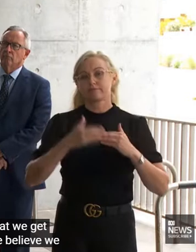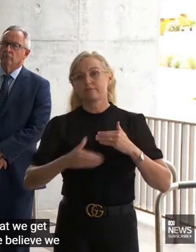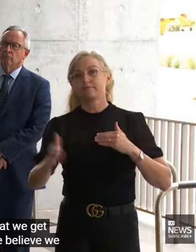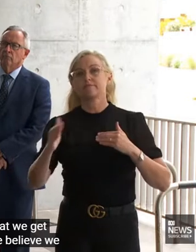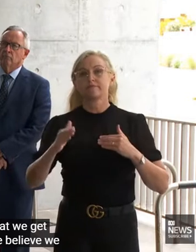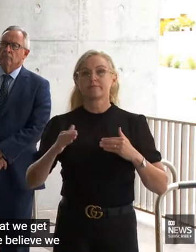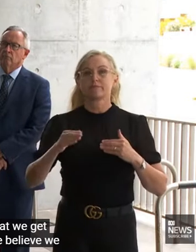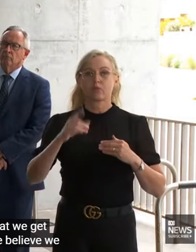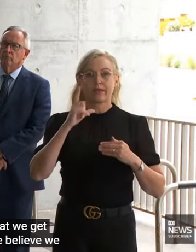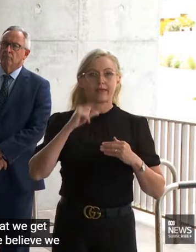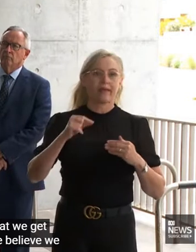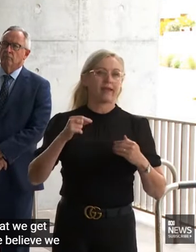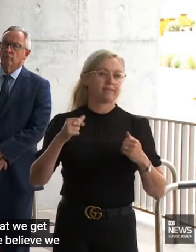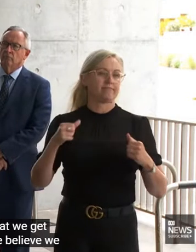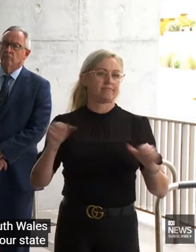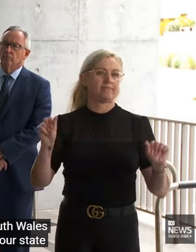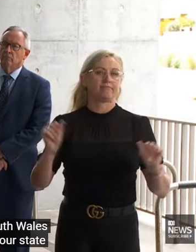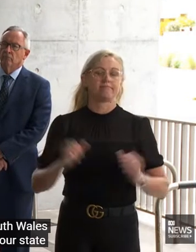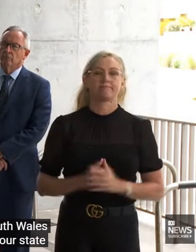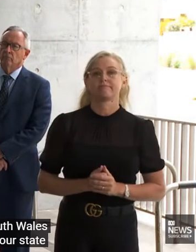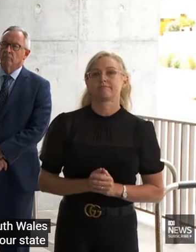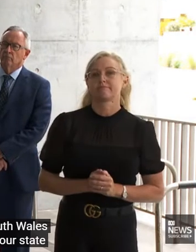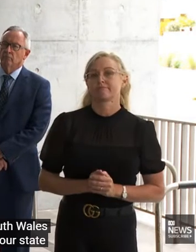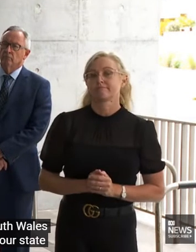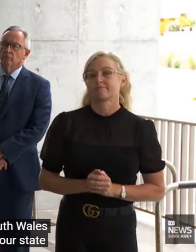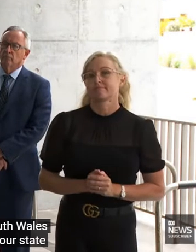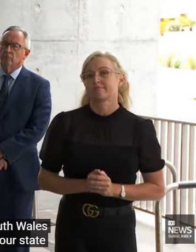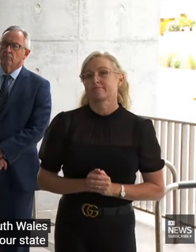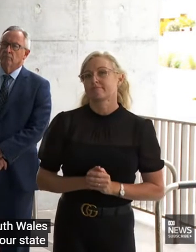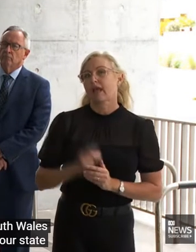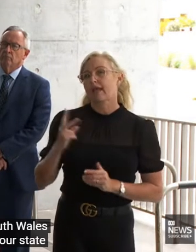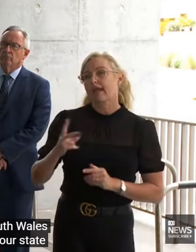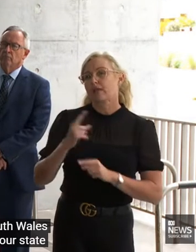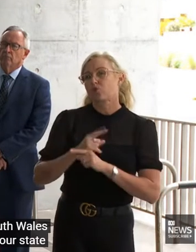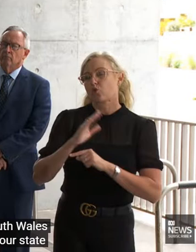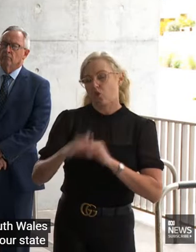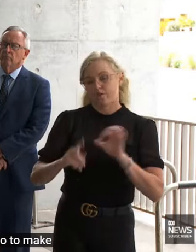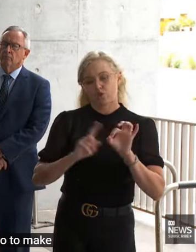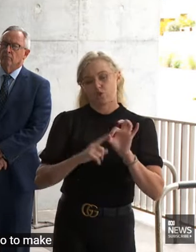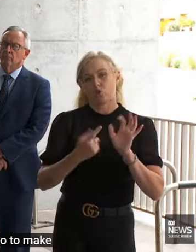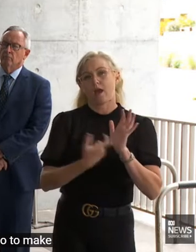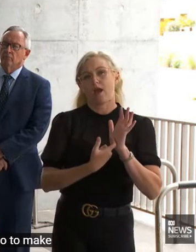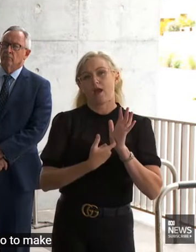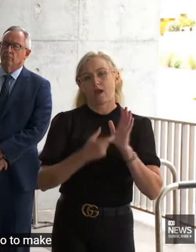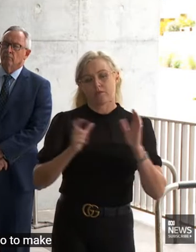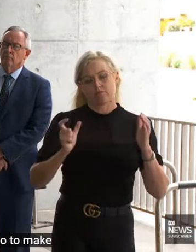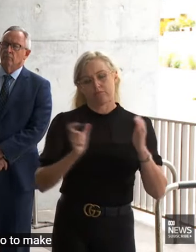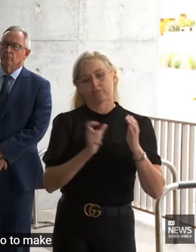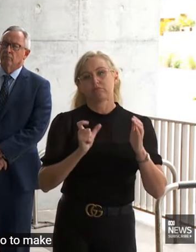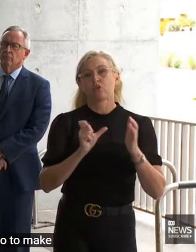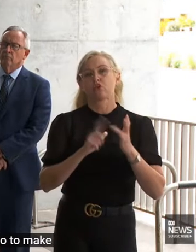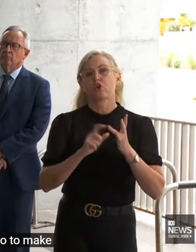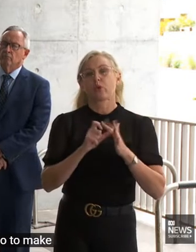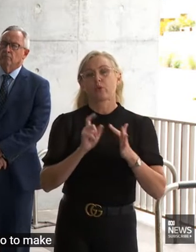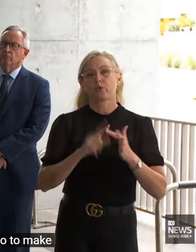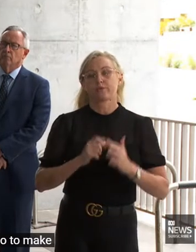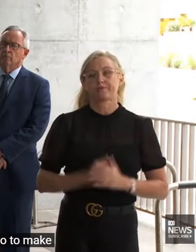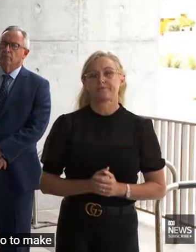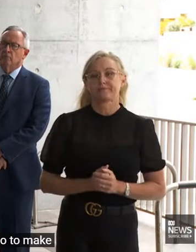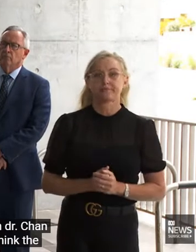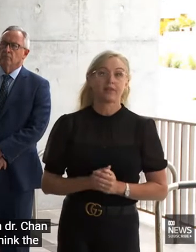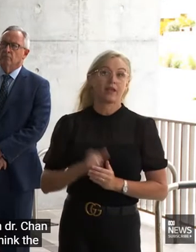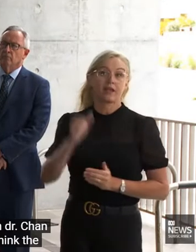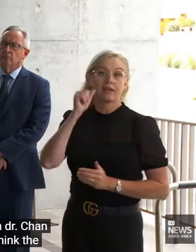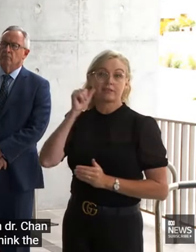our state out of the pandemic. So I want to make a point just to back in Dr. Chan on the QR codes. I think the issue in relation to the National Cabinet